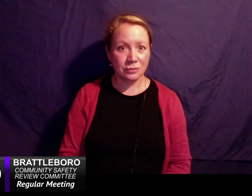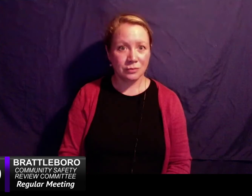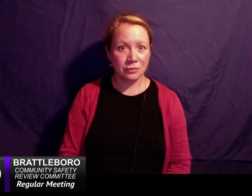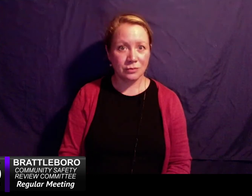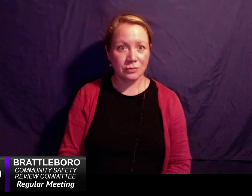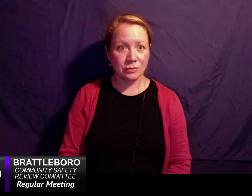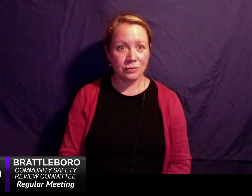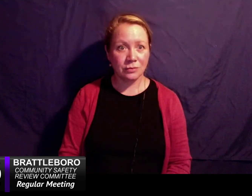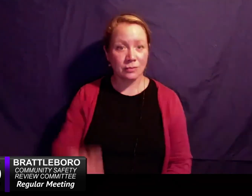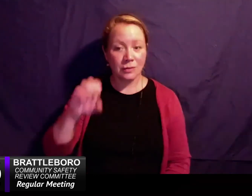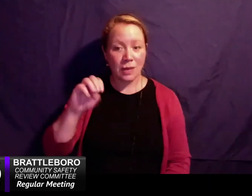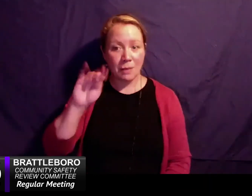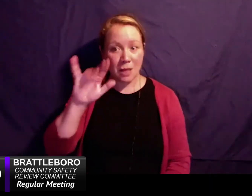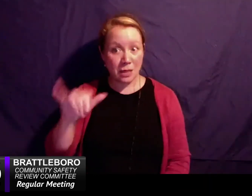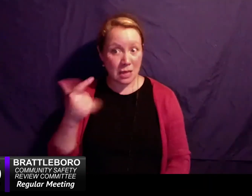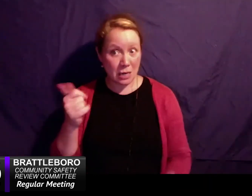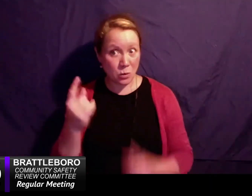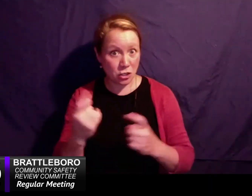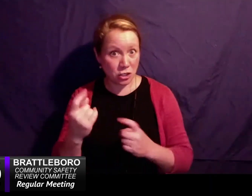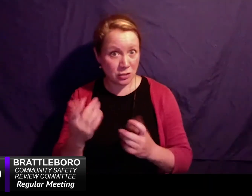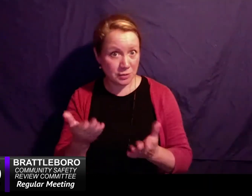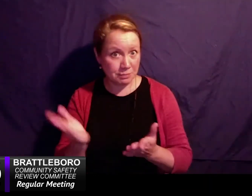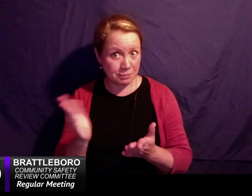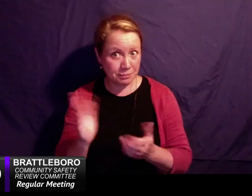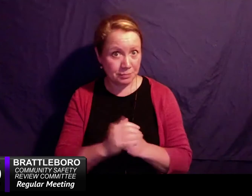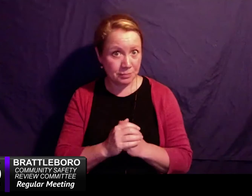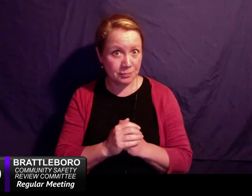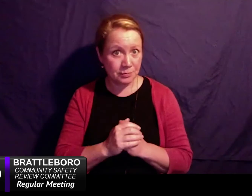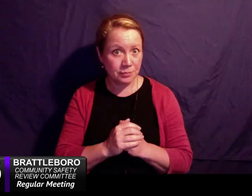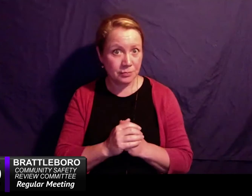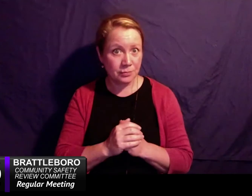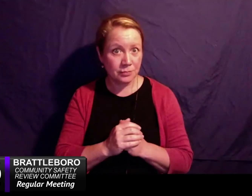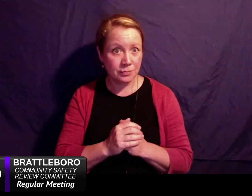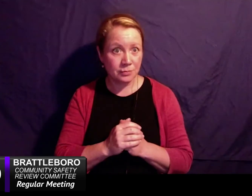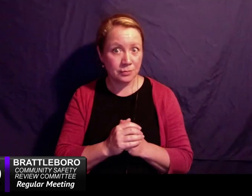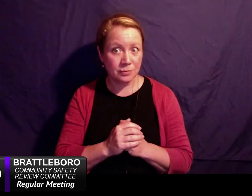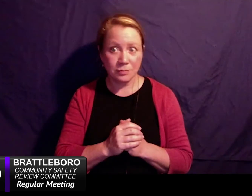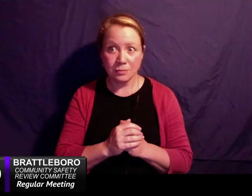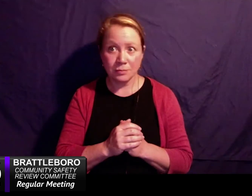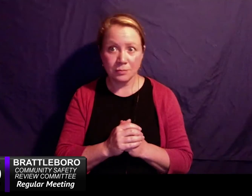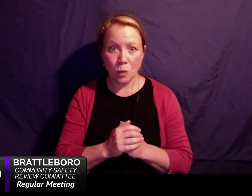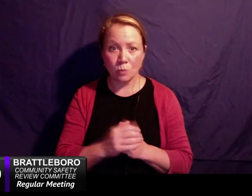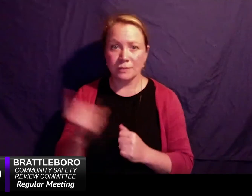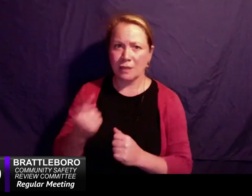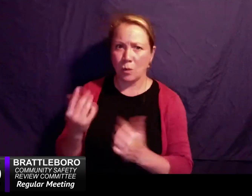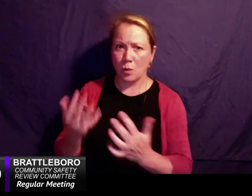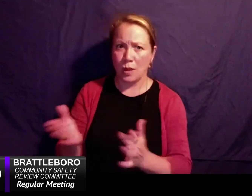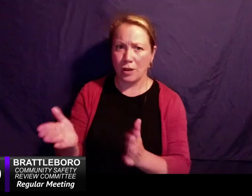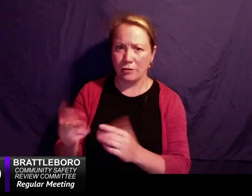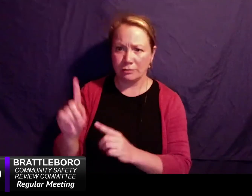Any questions so far from the committee? Oh, somebody's in the waiting room here. A